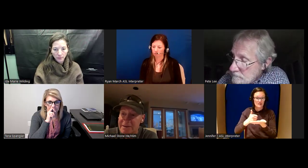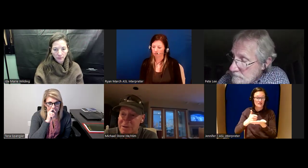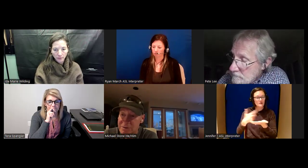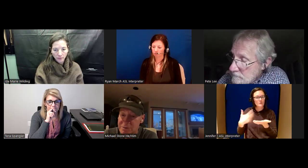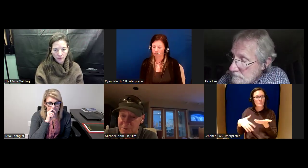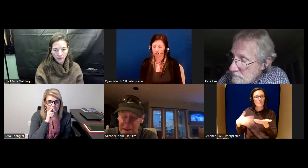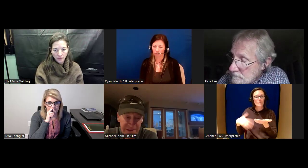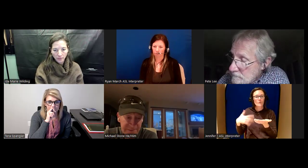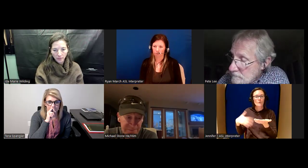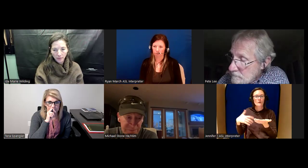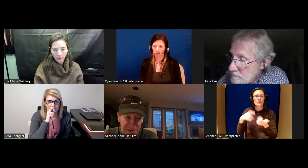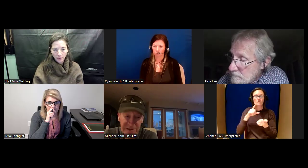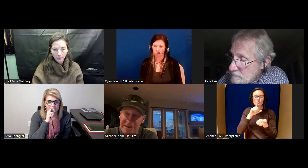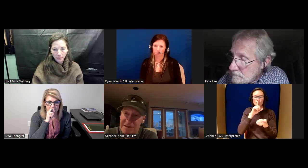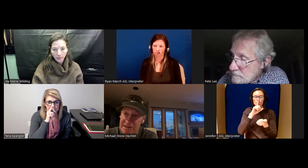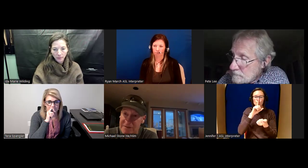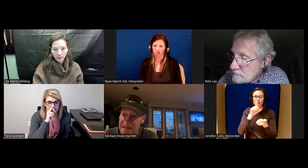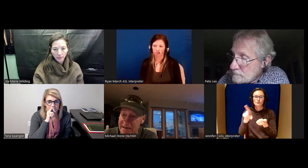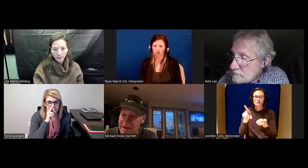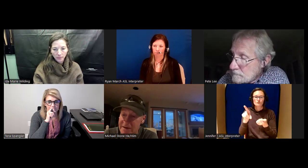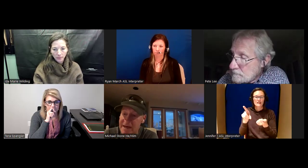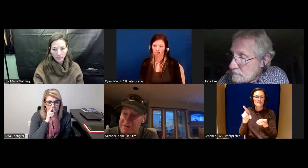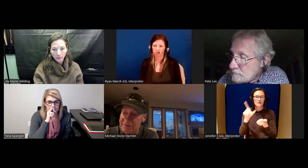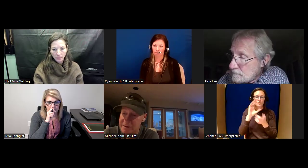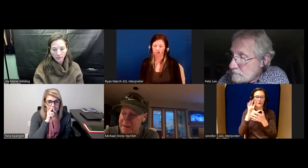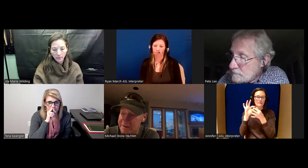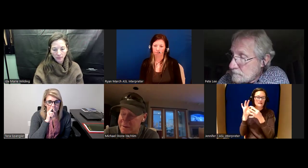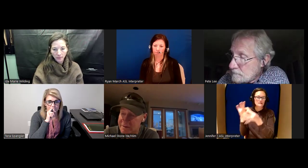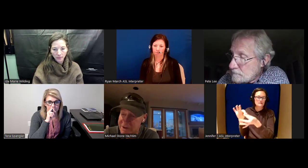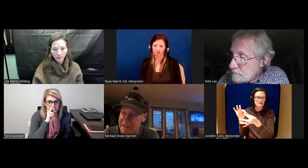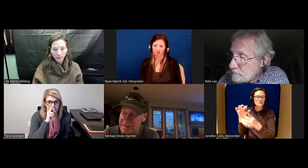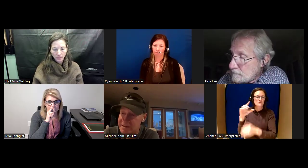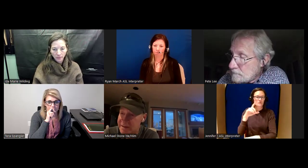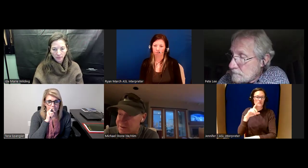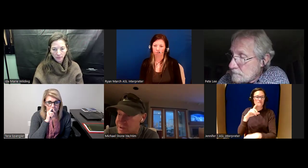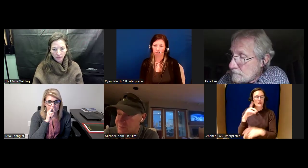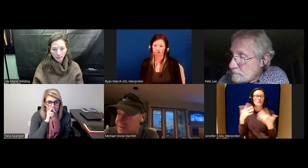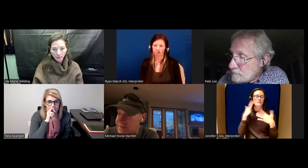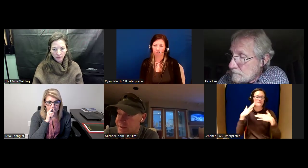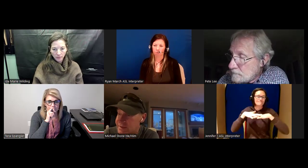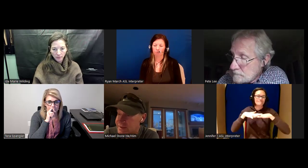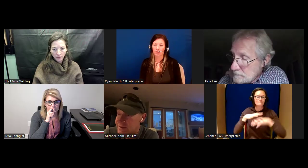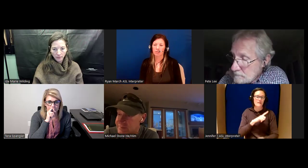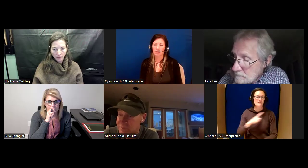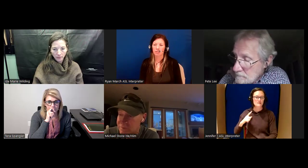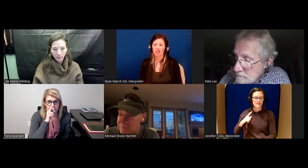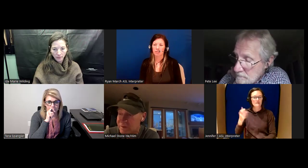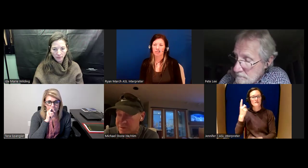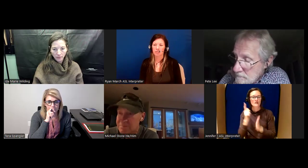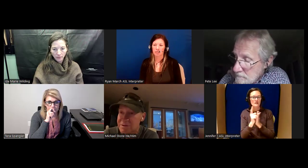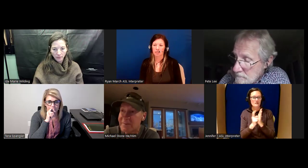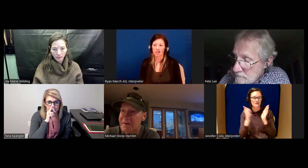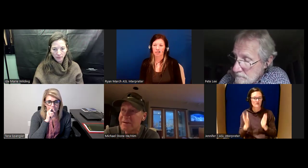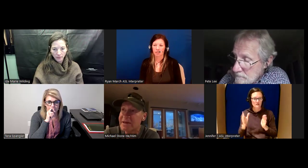line to the legislative side. Our council, Jason, chimed in, and we